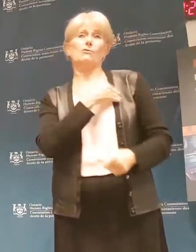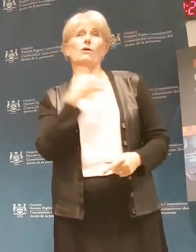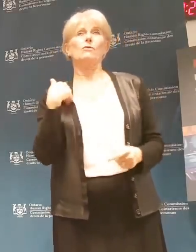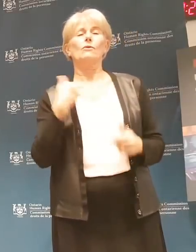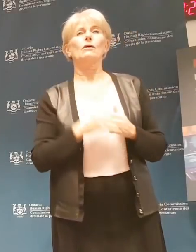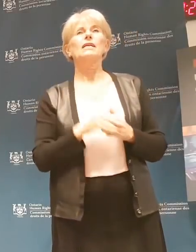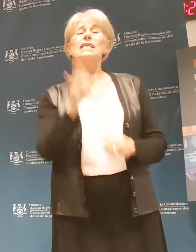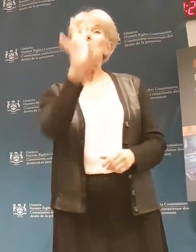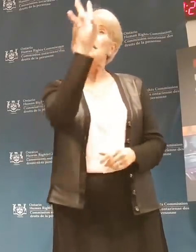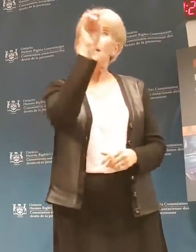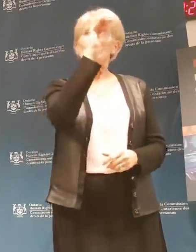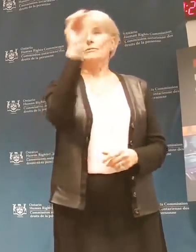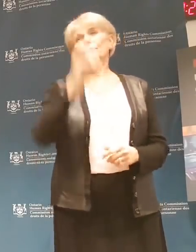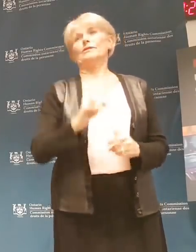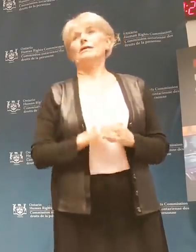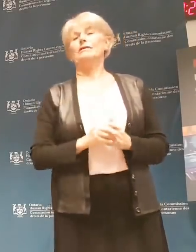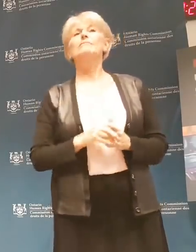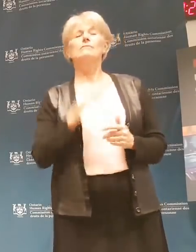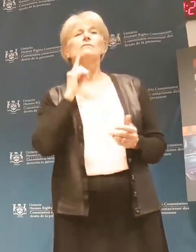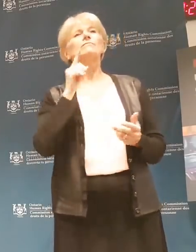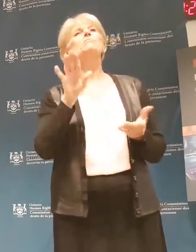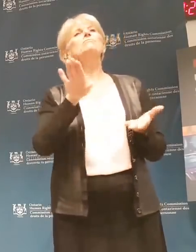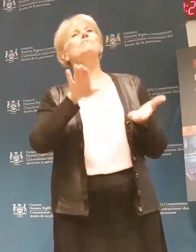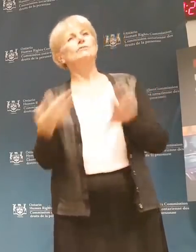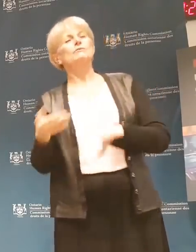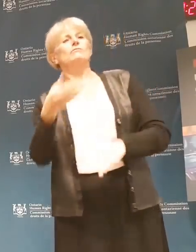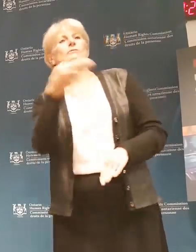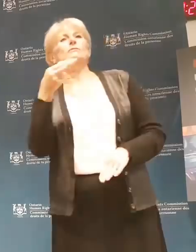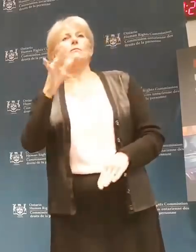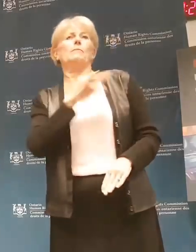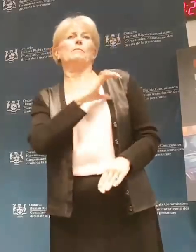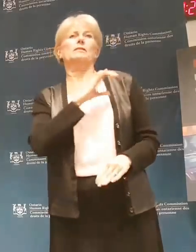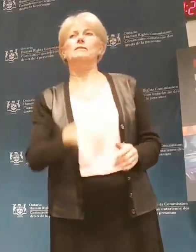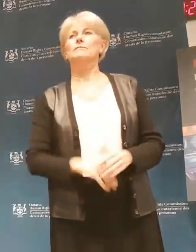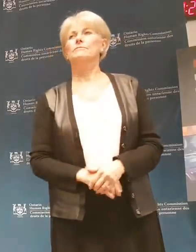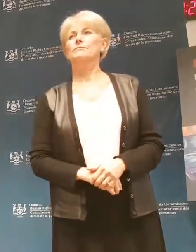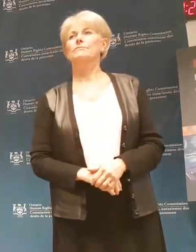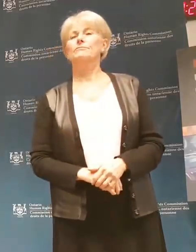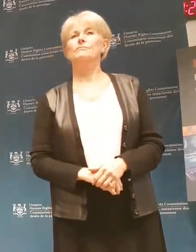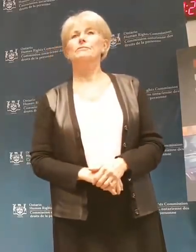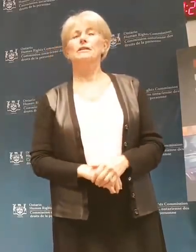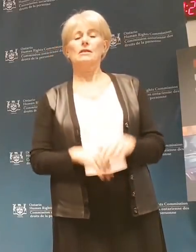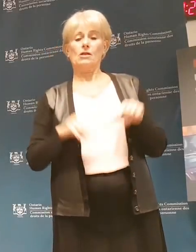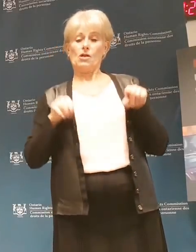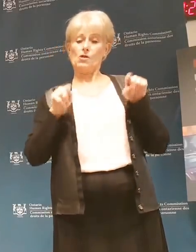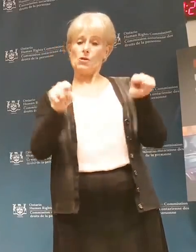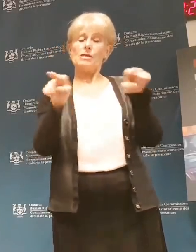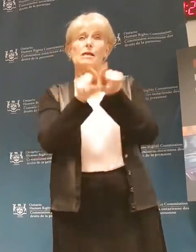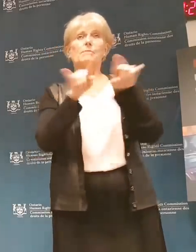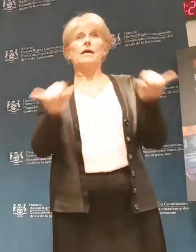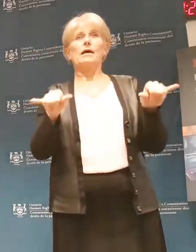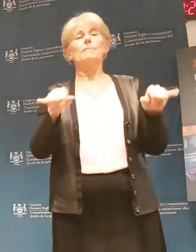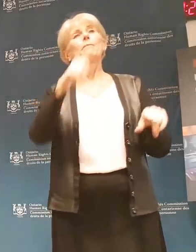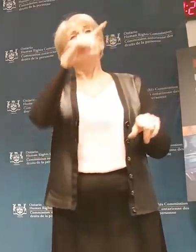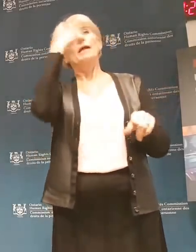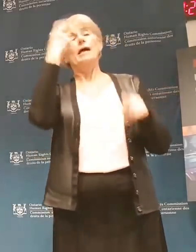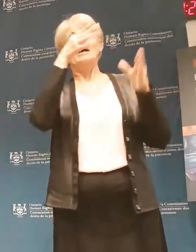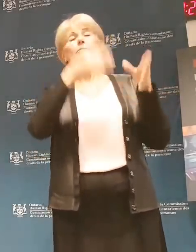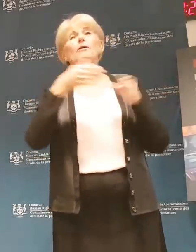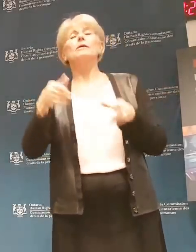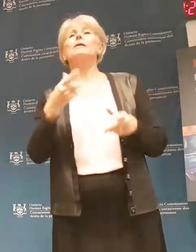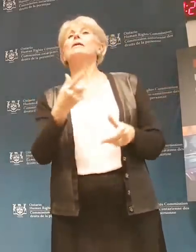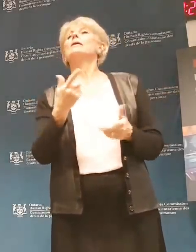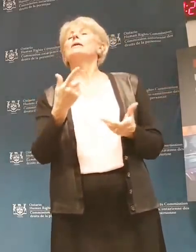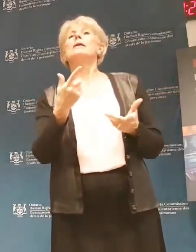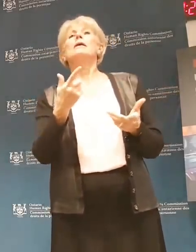and 70% of fatal police shootings. During this same period, Black men were